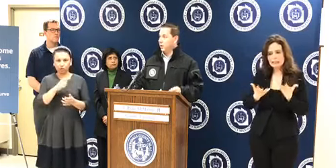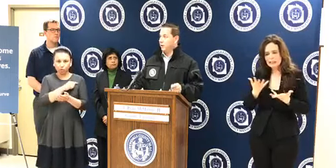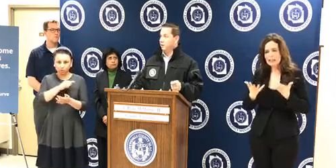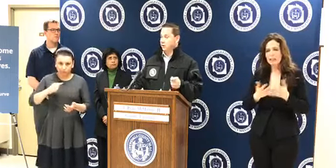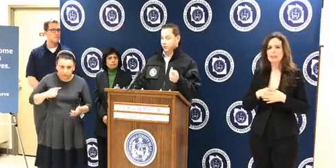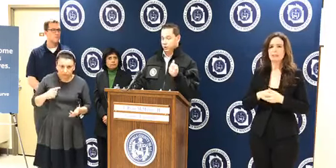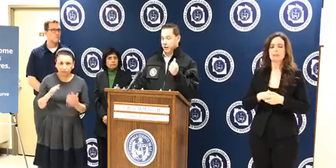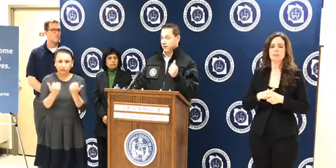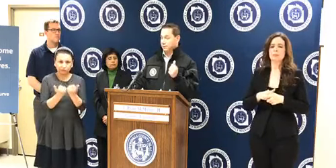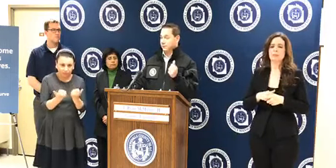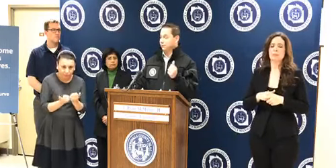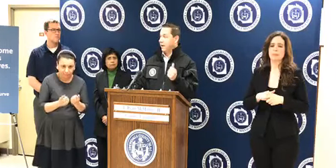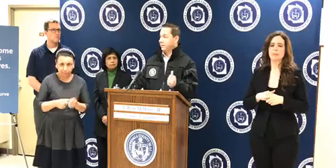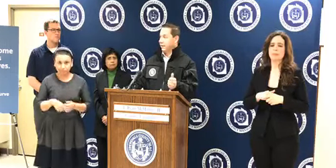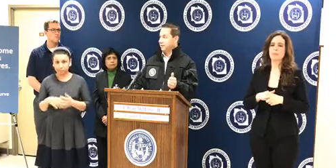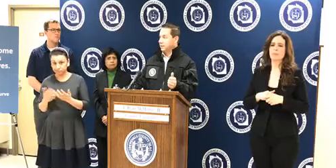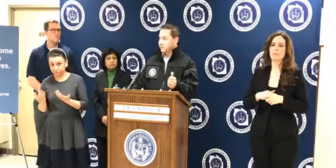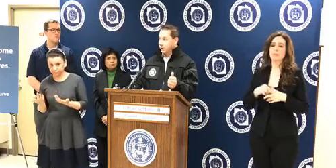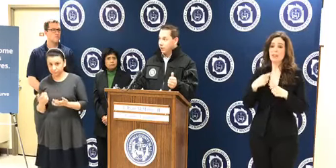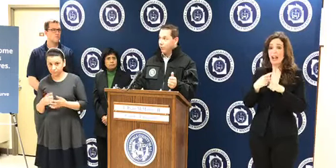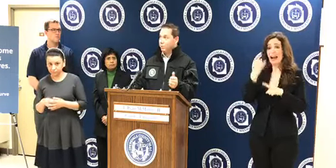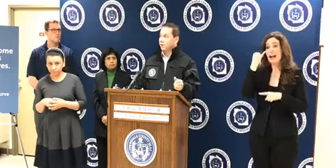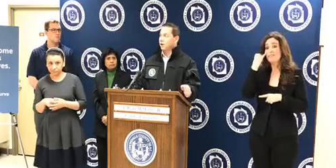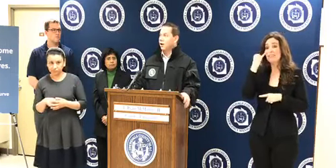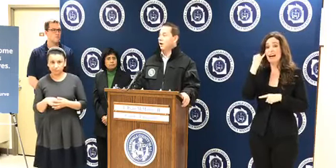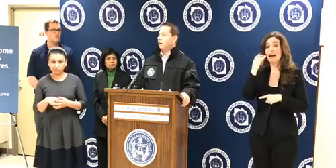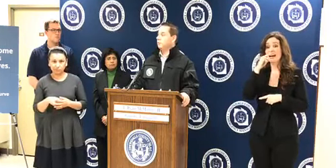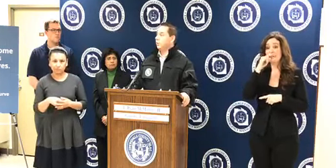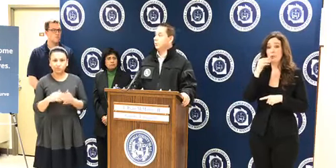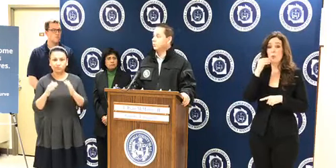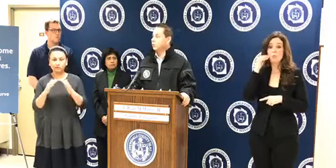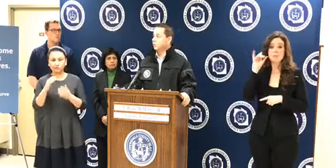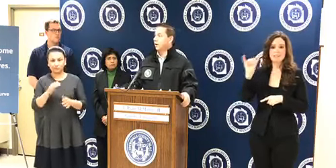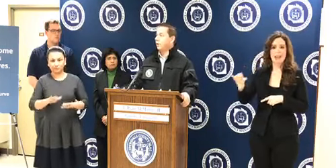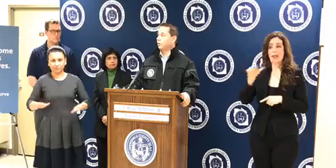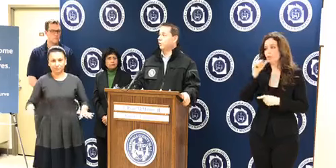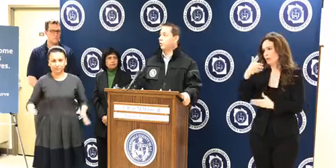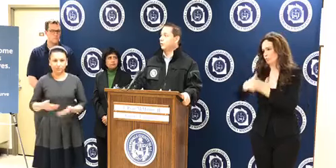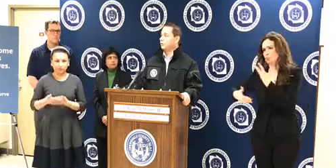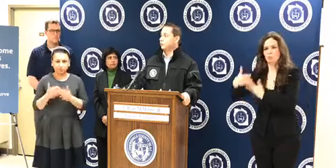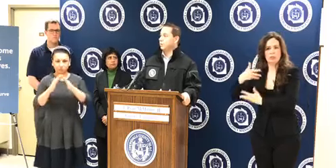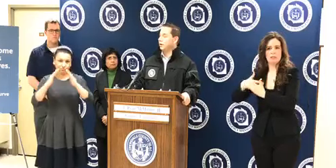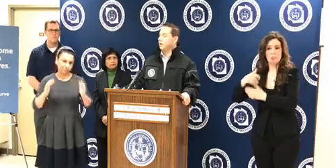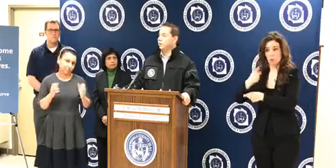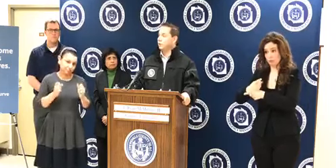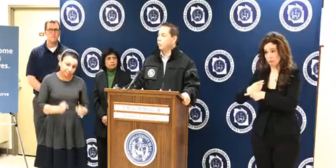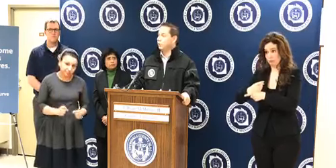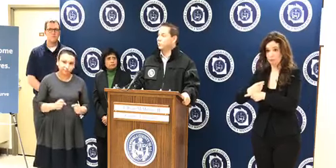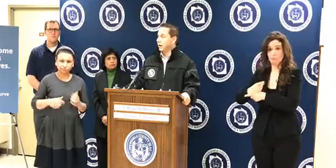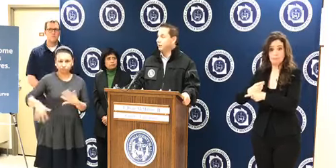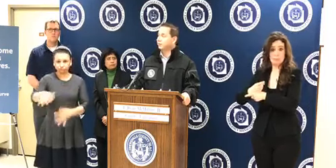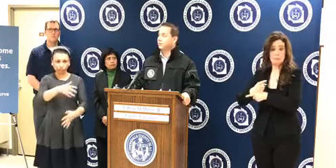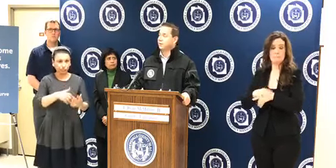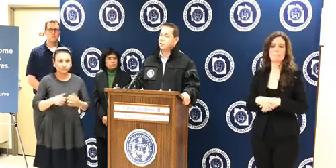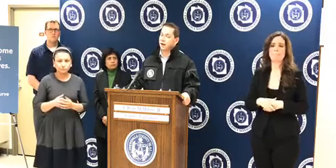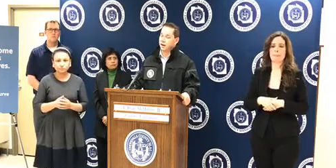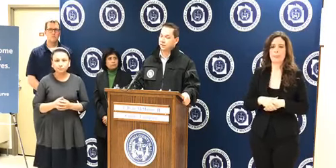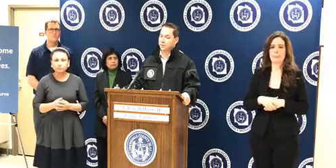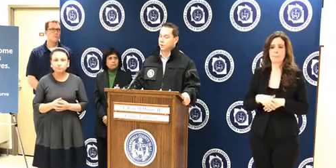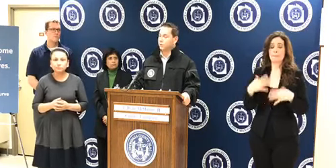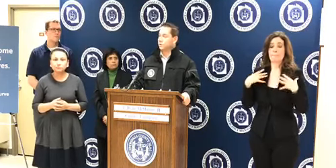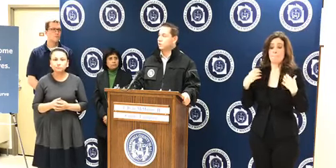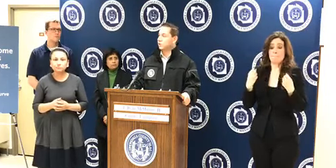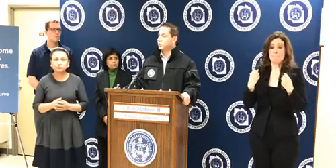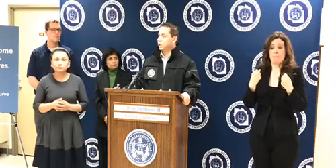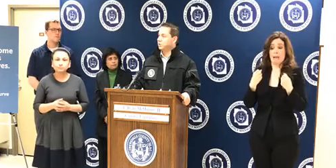and then if you lay the fact that kids are home, most of our healthcare workers are working parents,